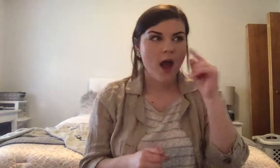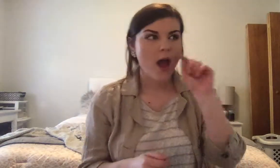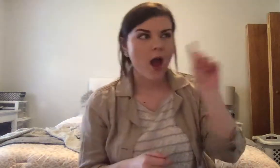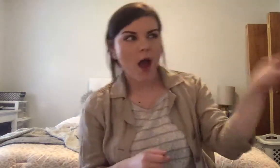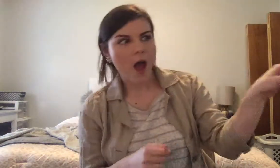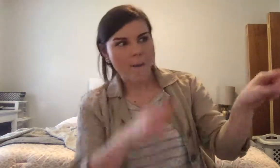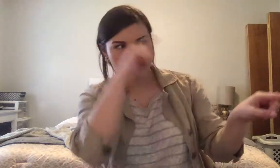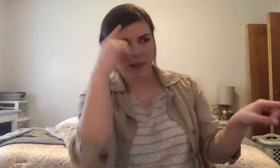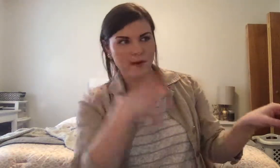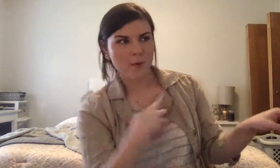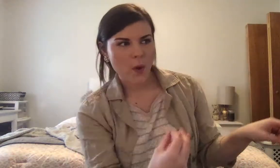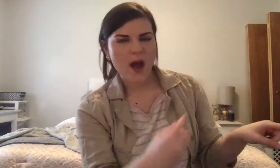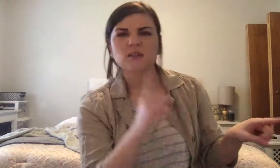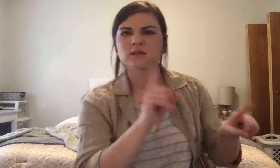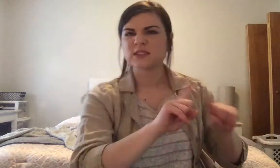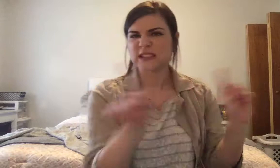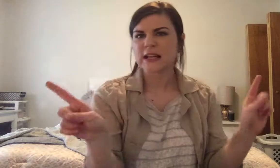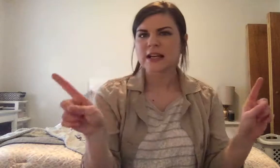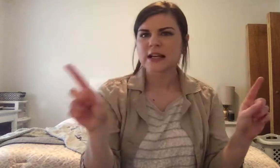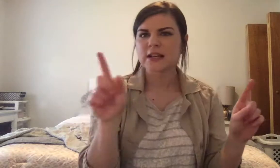and I'm looking for different things when I'm shooting.